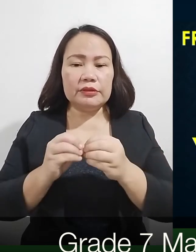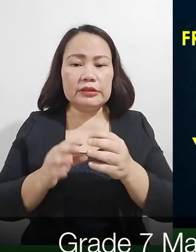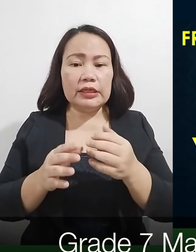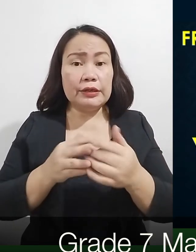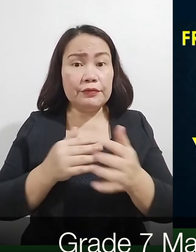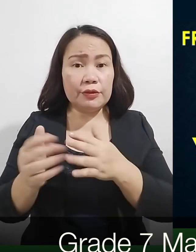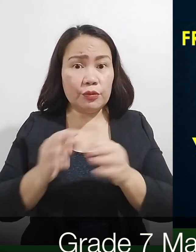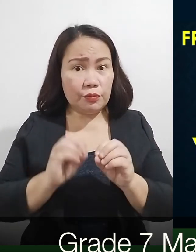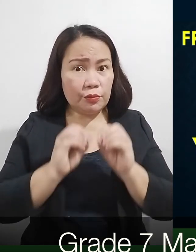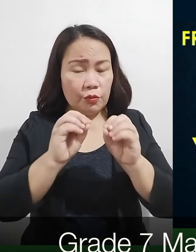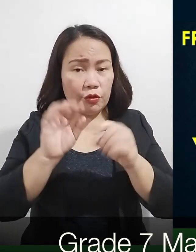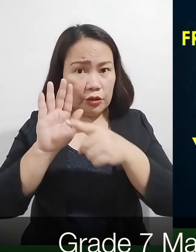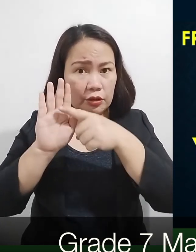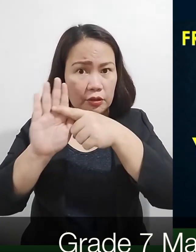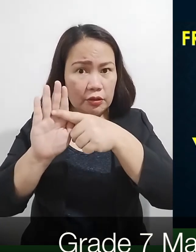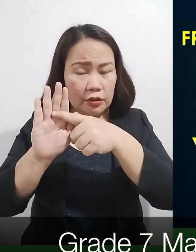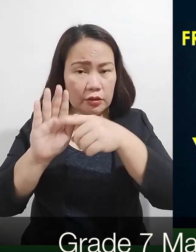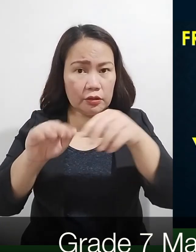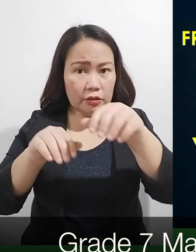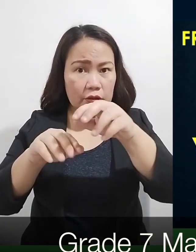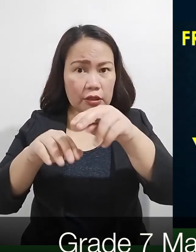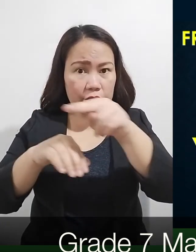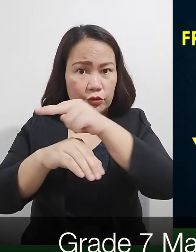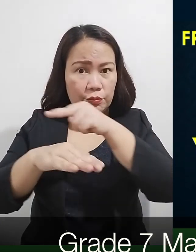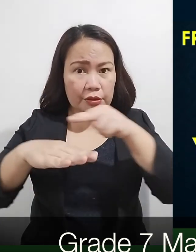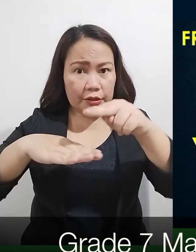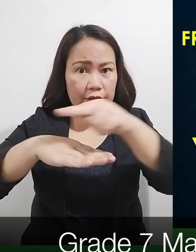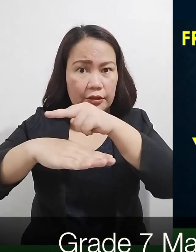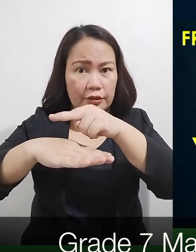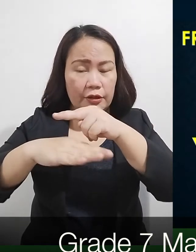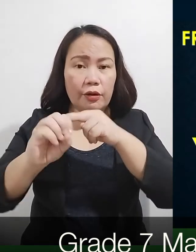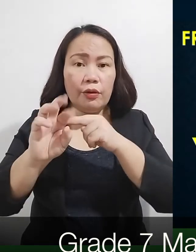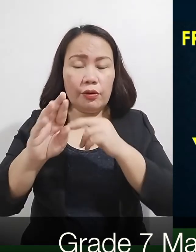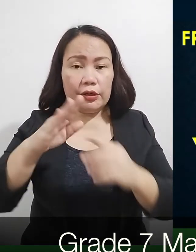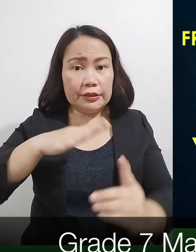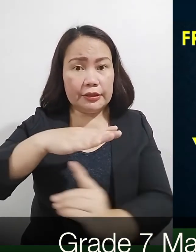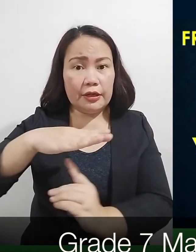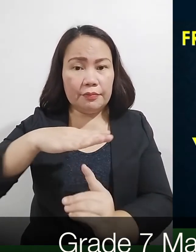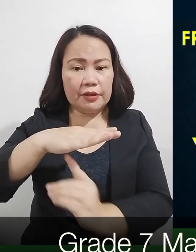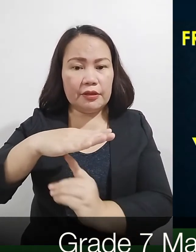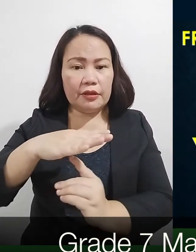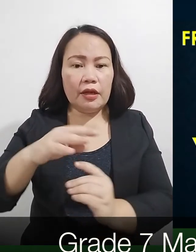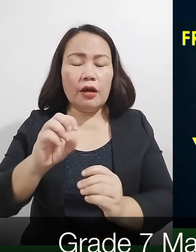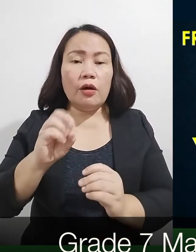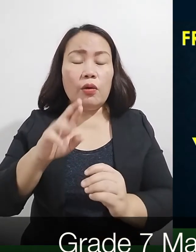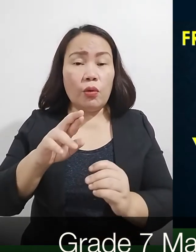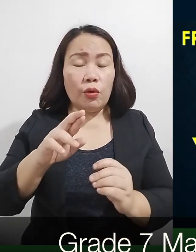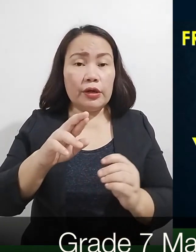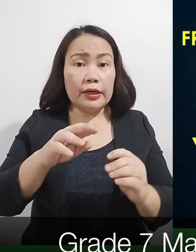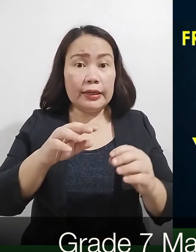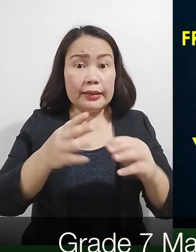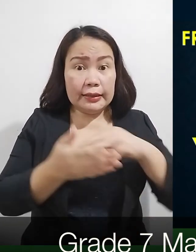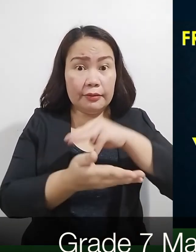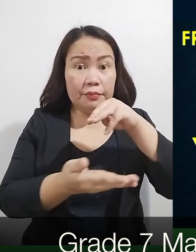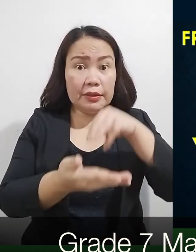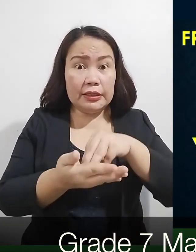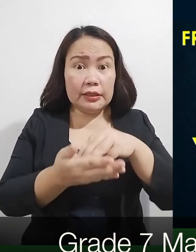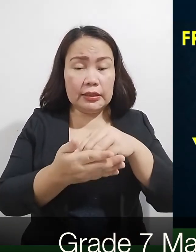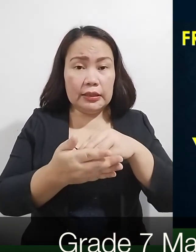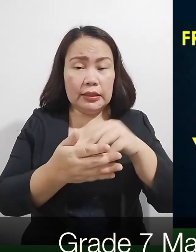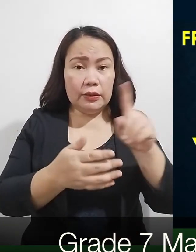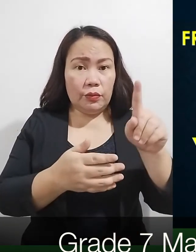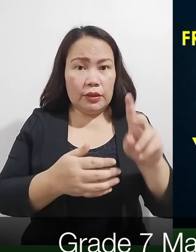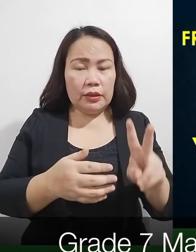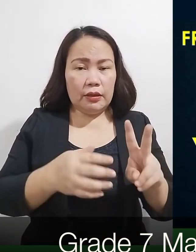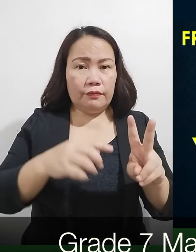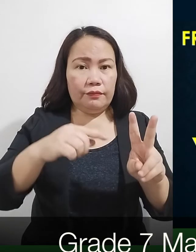if we put the negative sign on the numerator, or even in the denominator, or dito sa gitna nila,